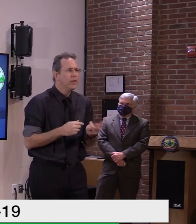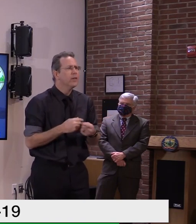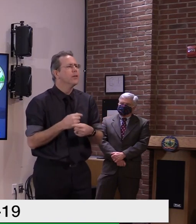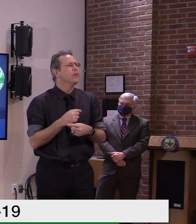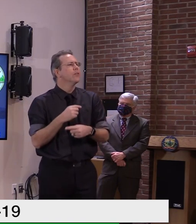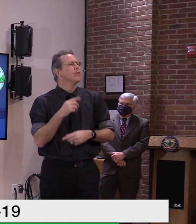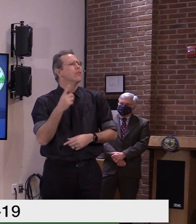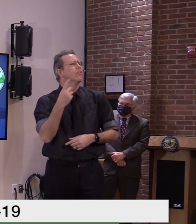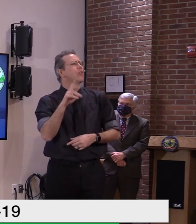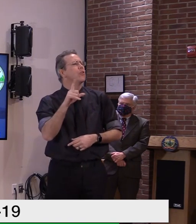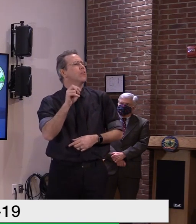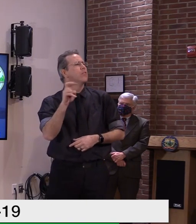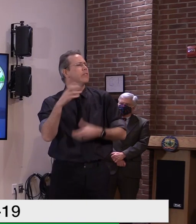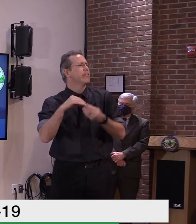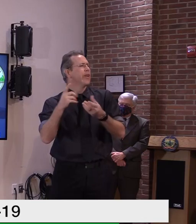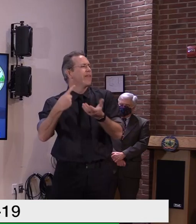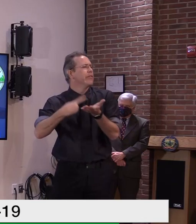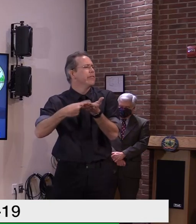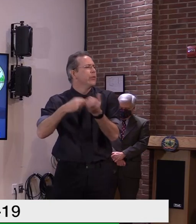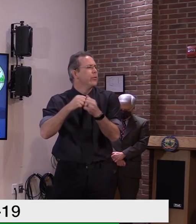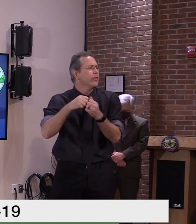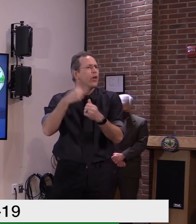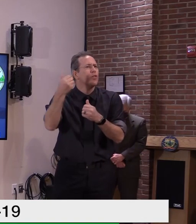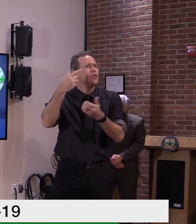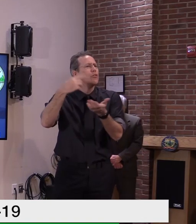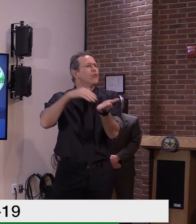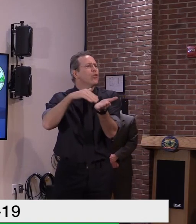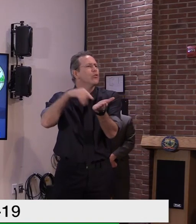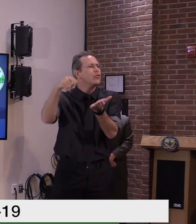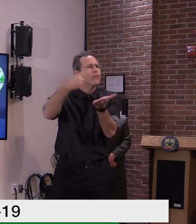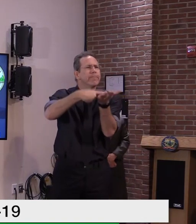as his counterparts, and trying to determine